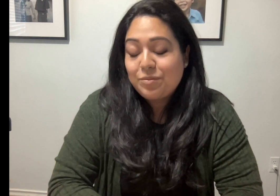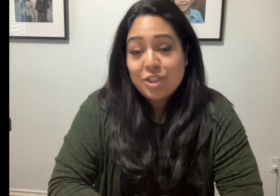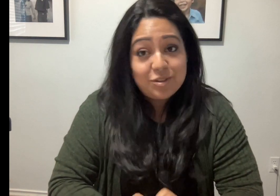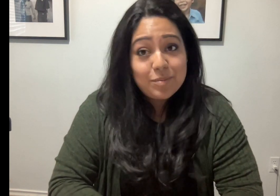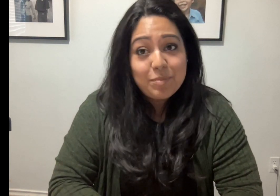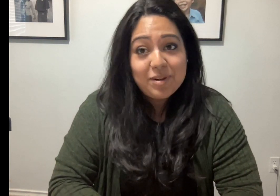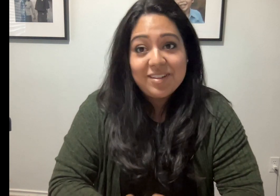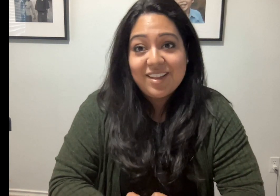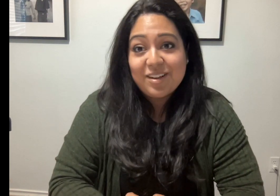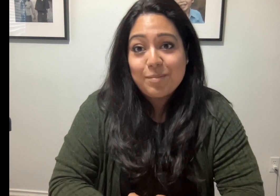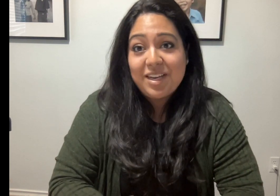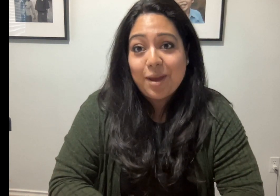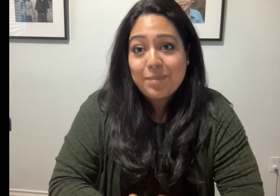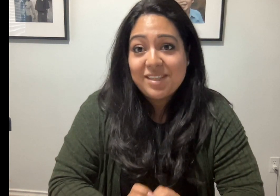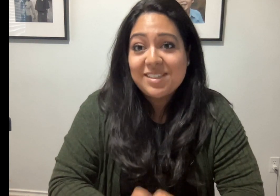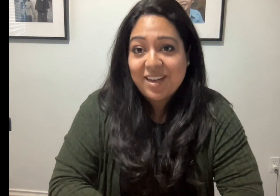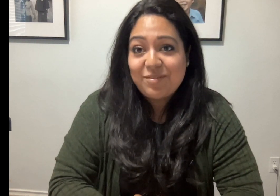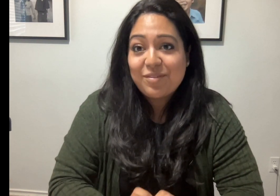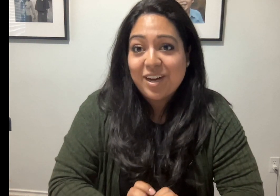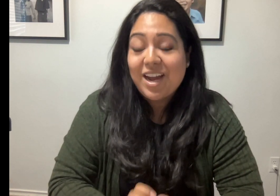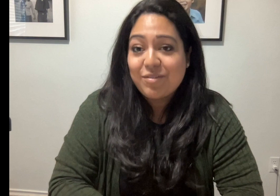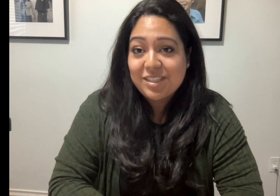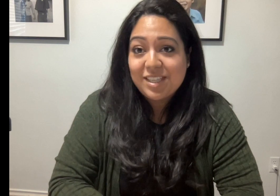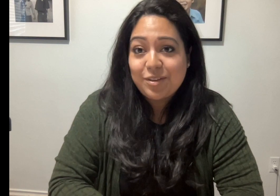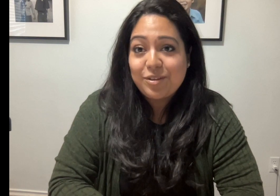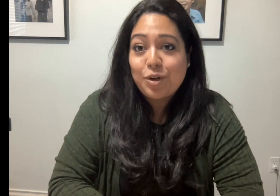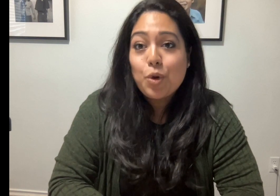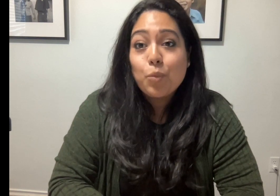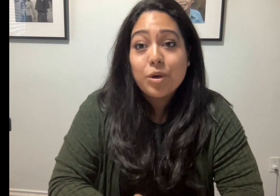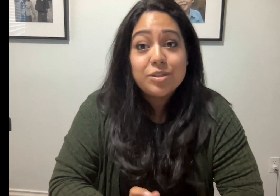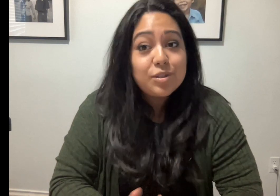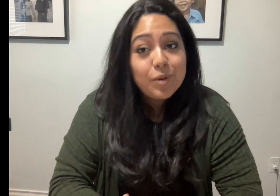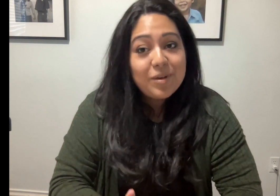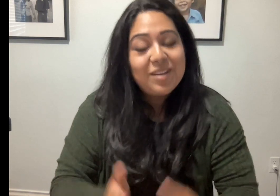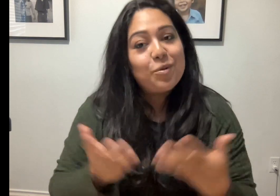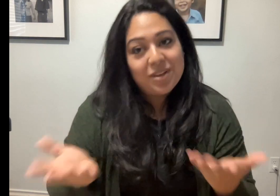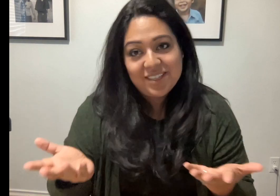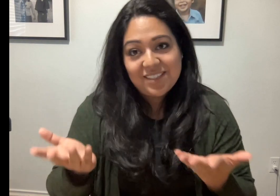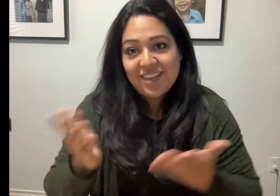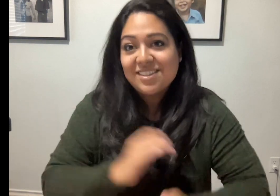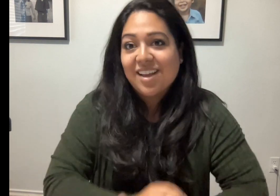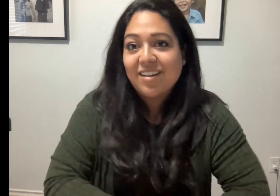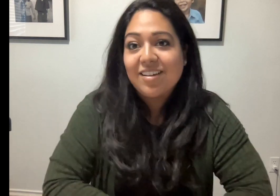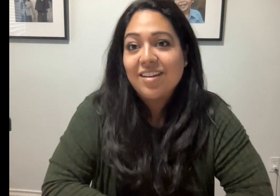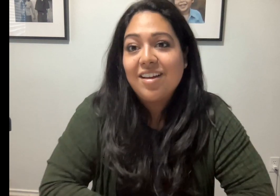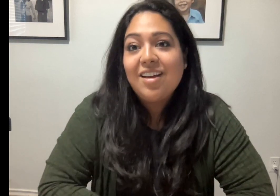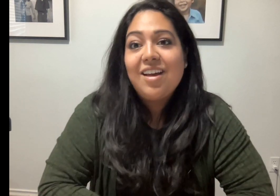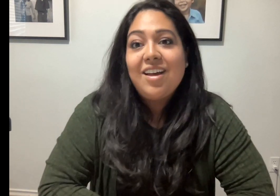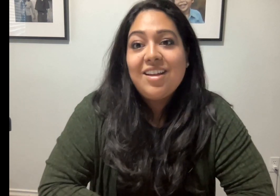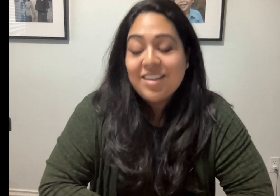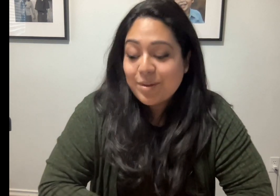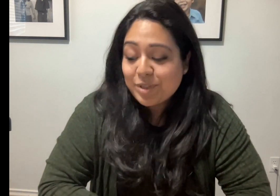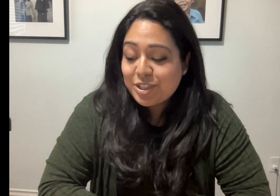just remember that there may not be a sign for every single word spoken, or in this case, sung. Number